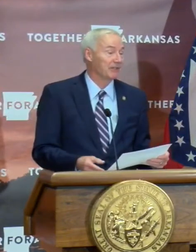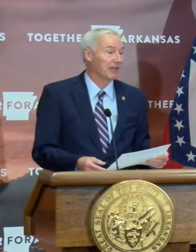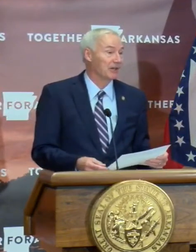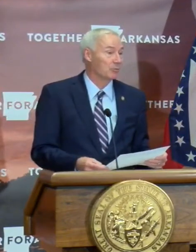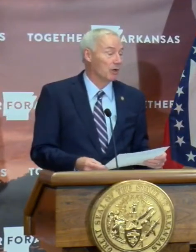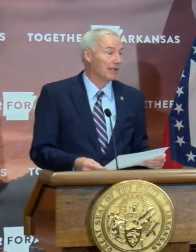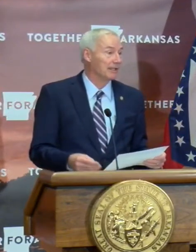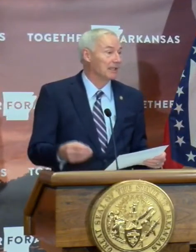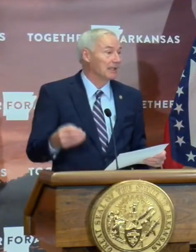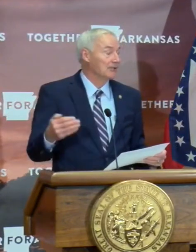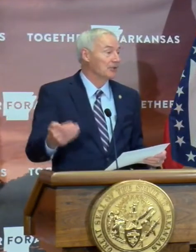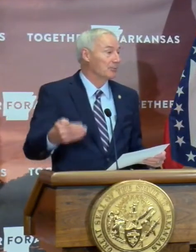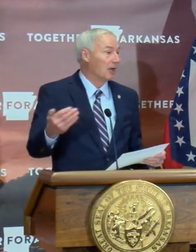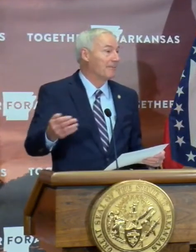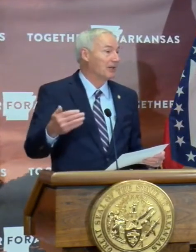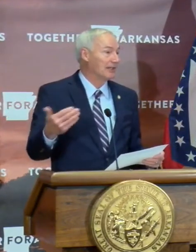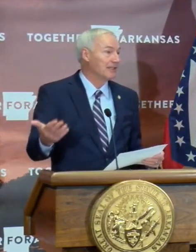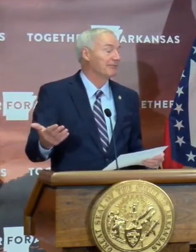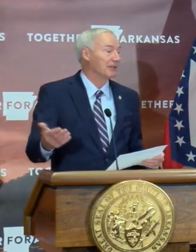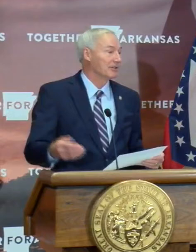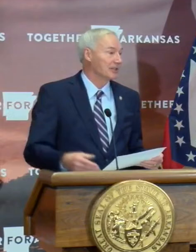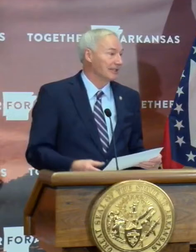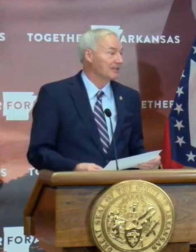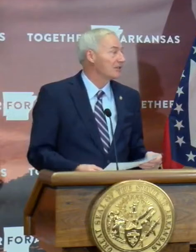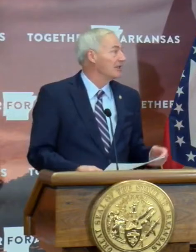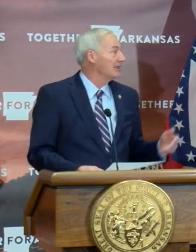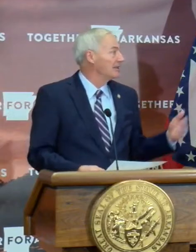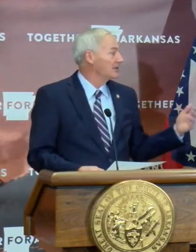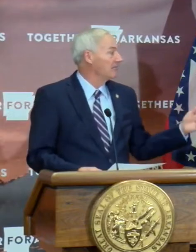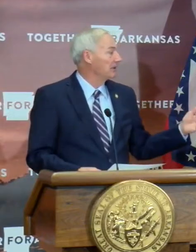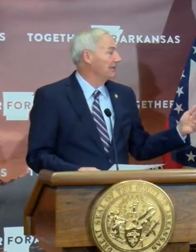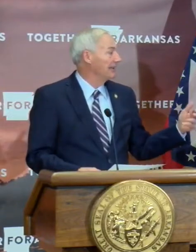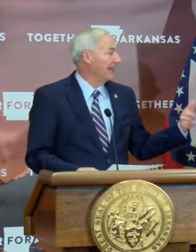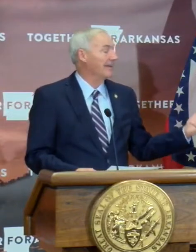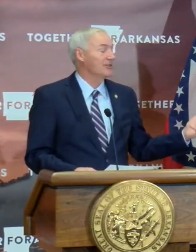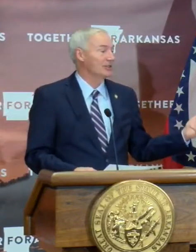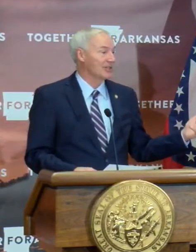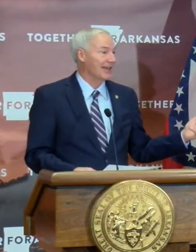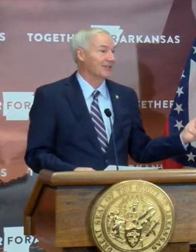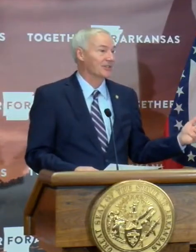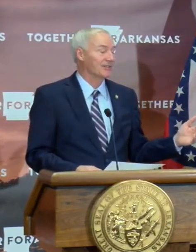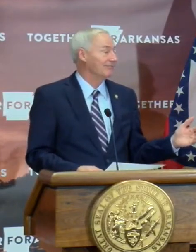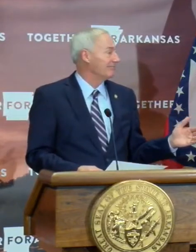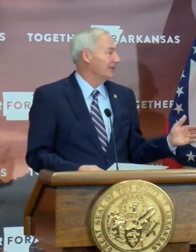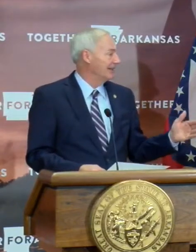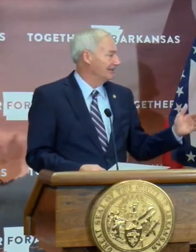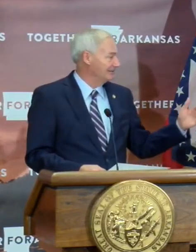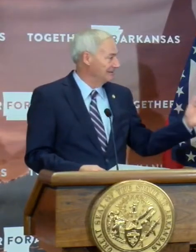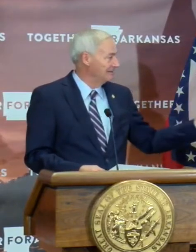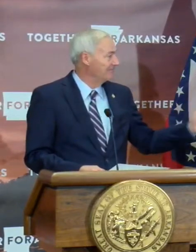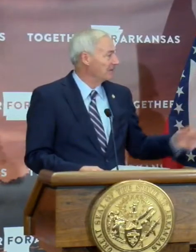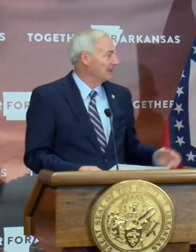of 701. So the primary difference is simply the antigen test